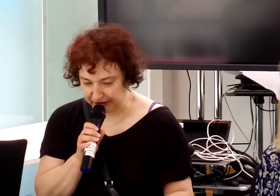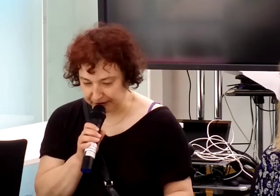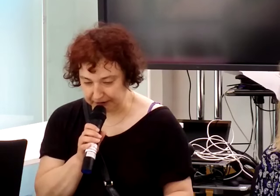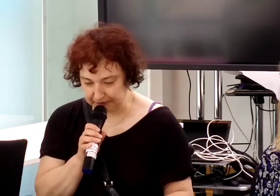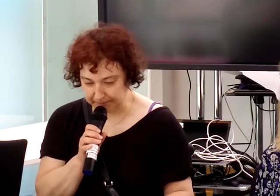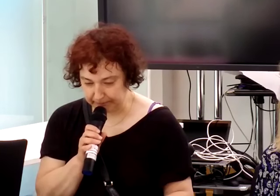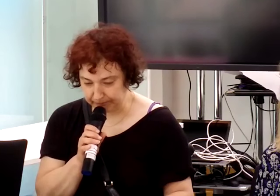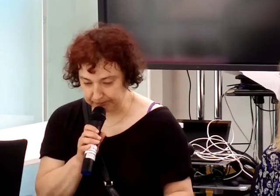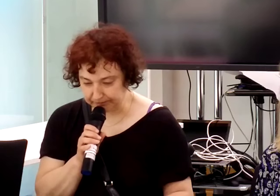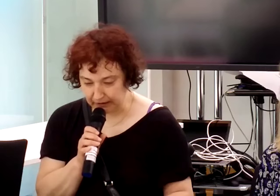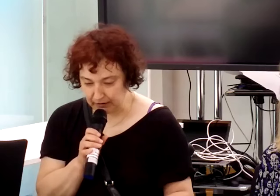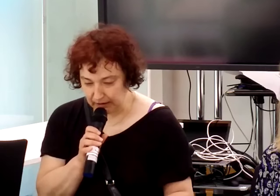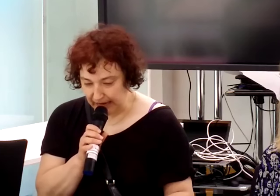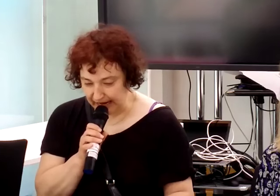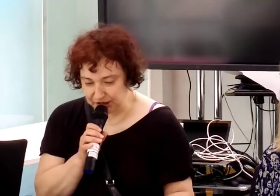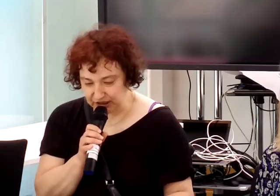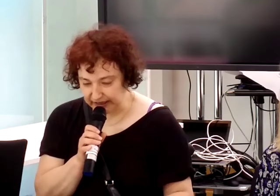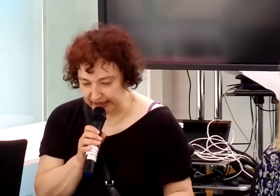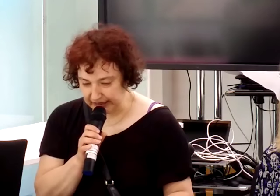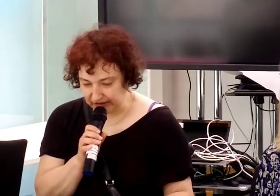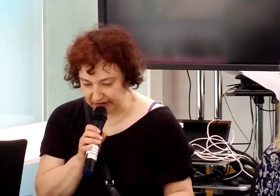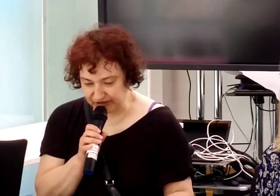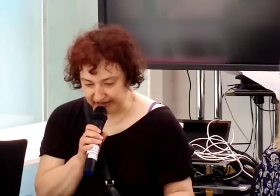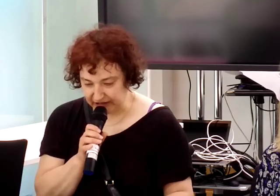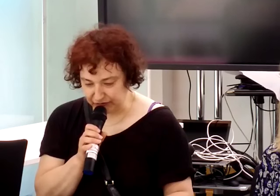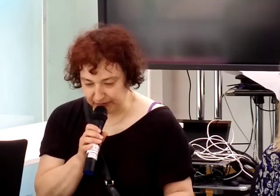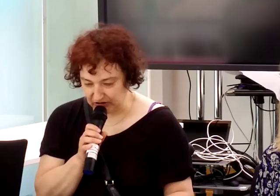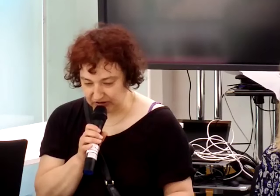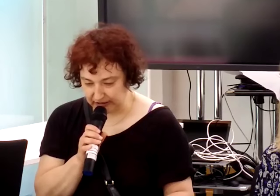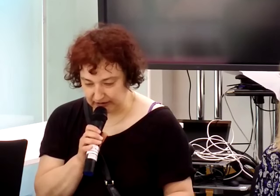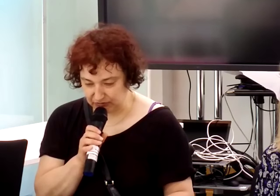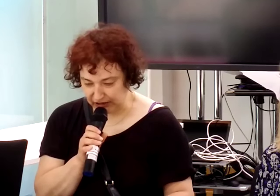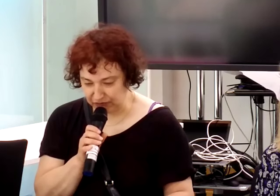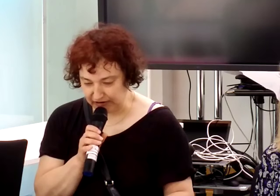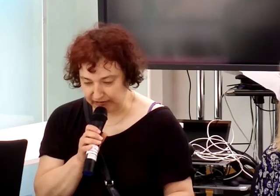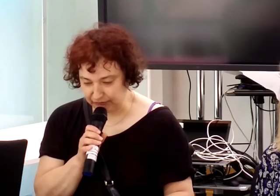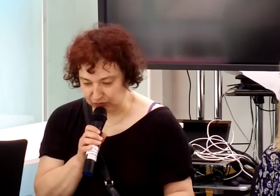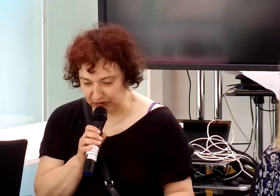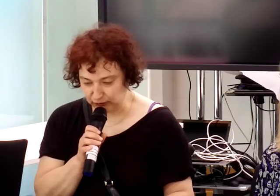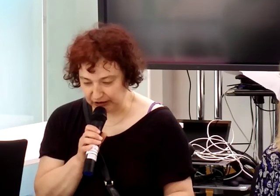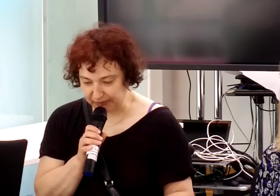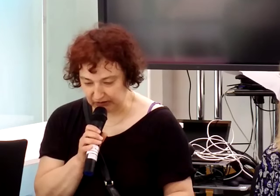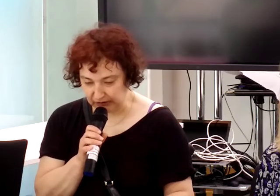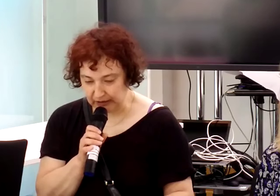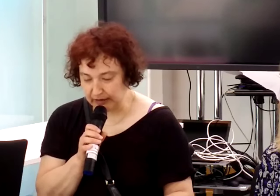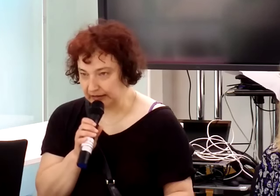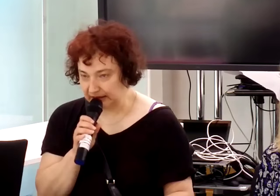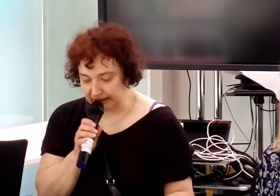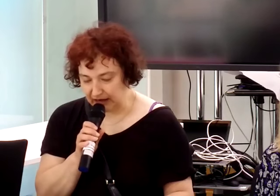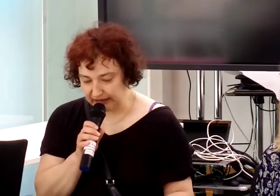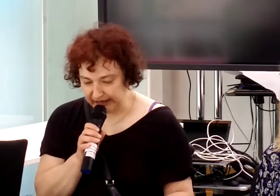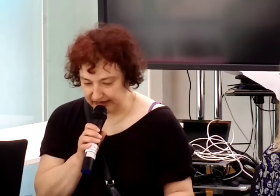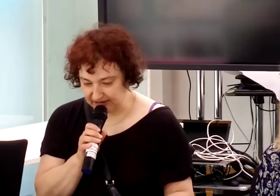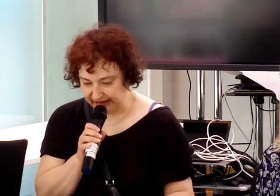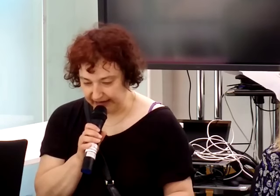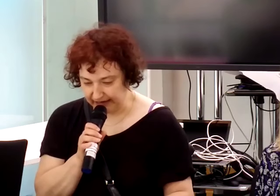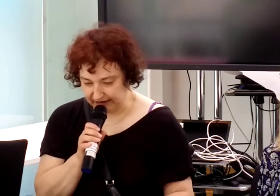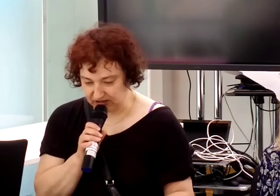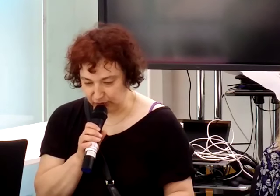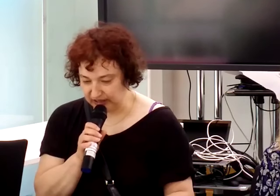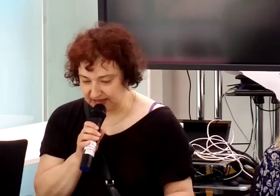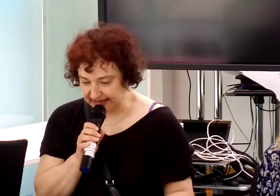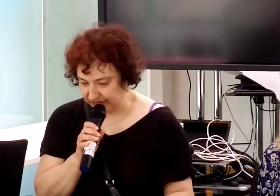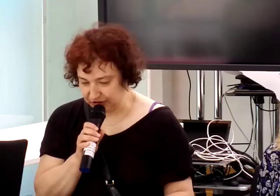unremunerated caring work. Angela Eagle abstained from last year's welfare reform and work bill that cut